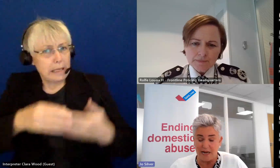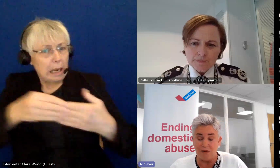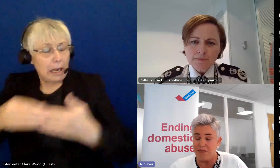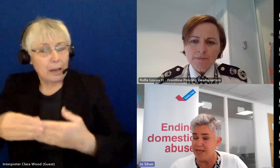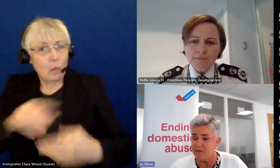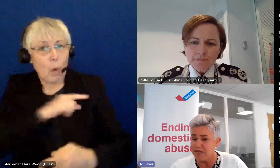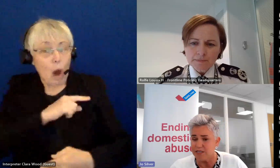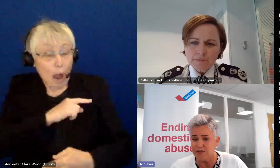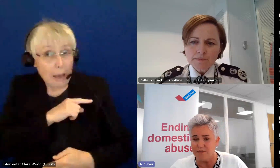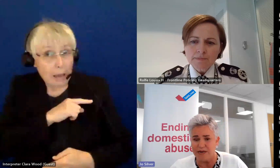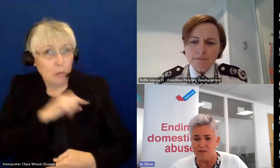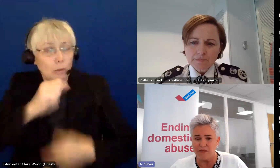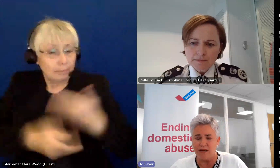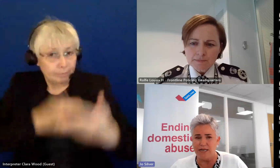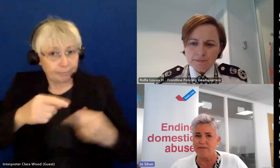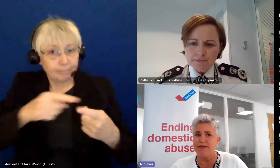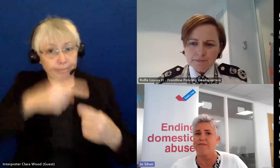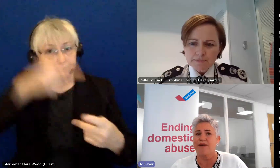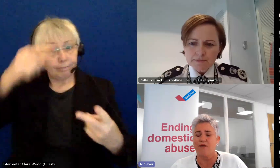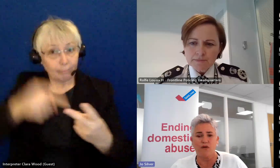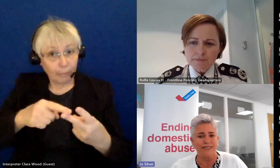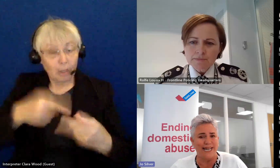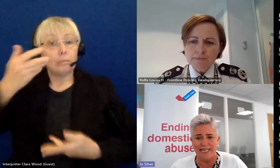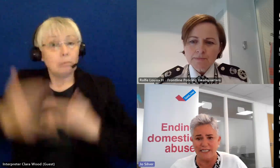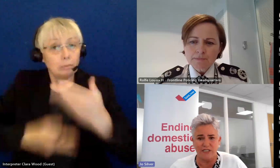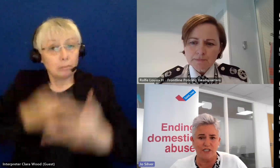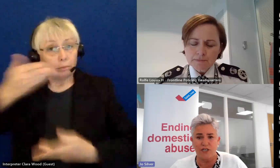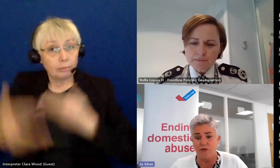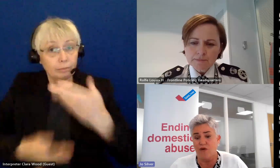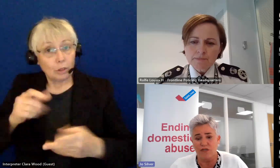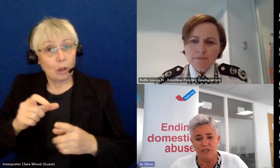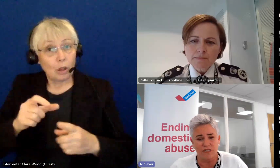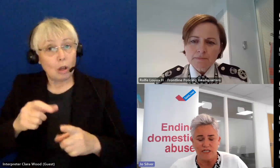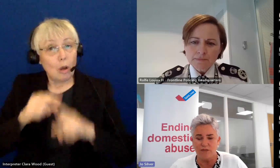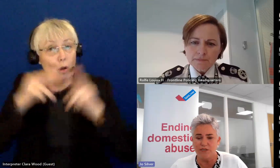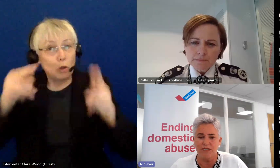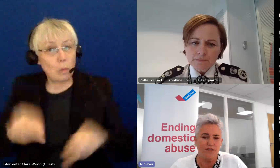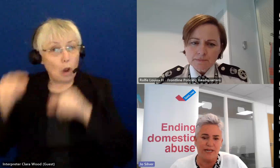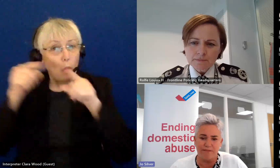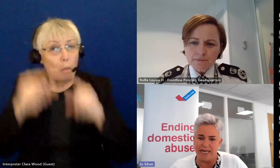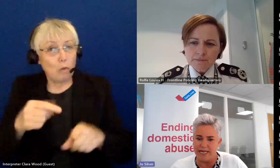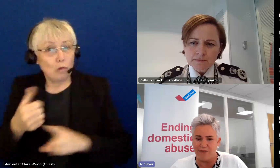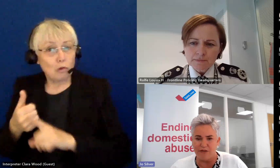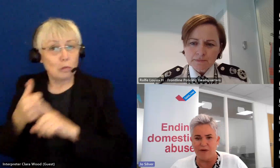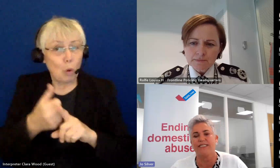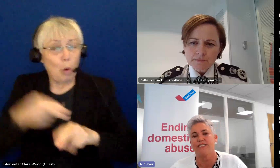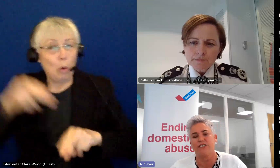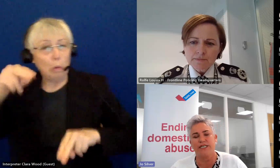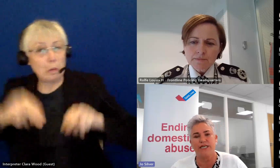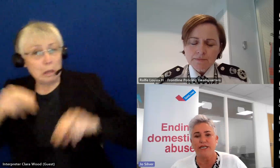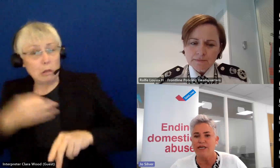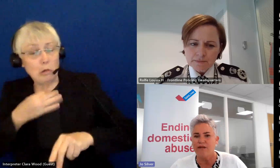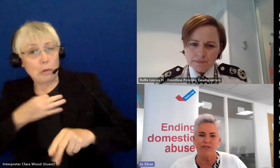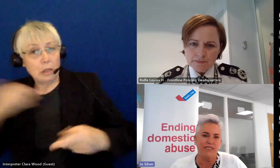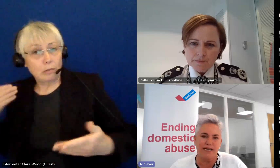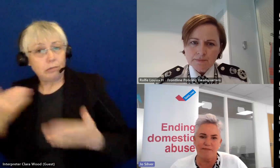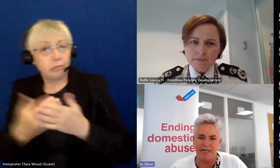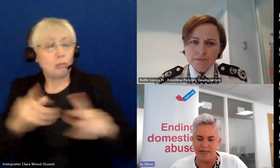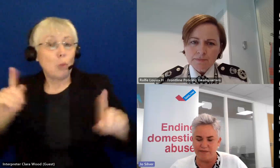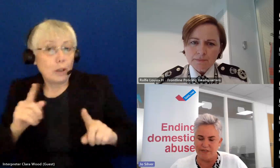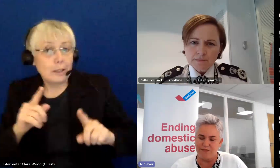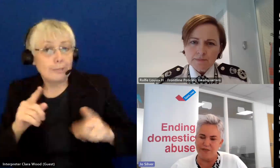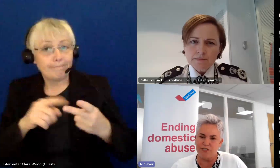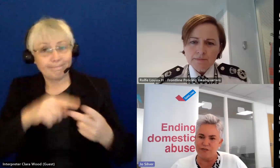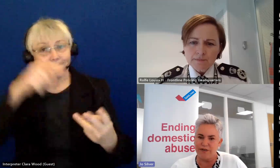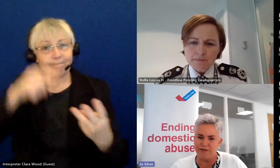we are now. And then we're going to talk about a little bit about what next. So what does all that mean if you're a practitioner? And what does